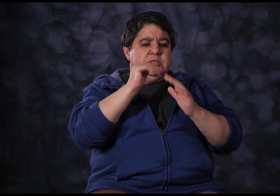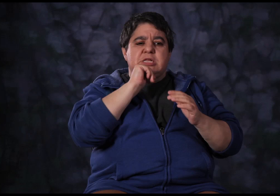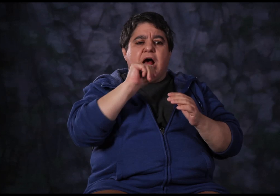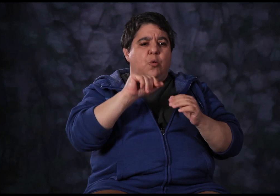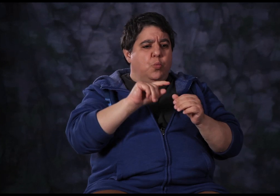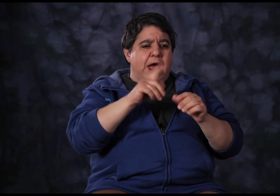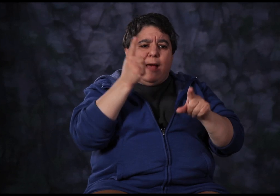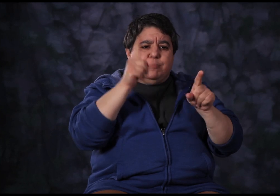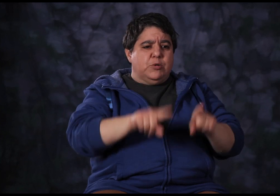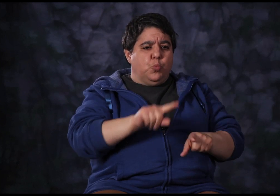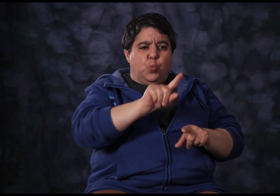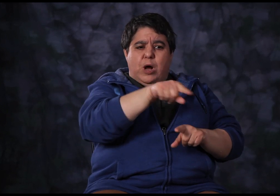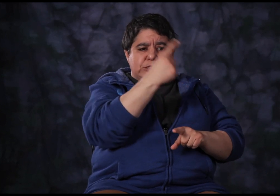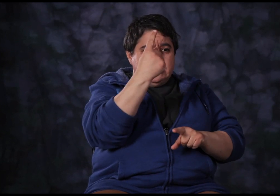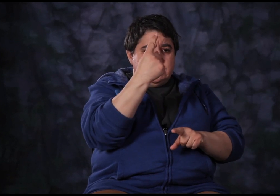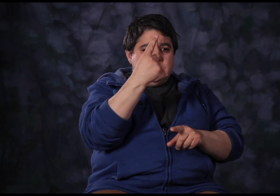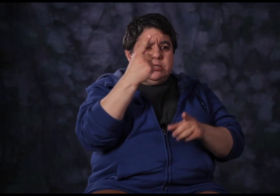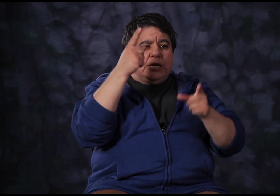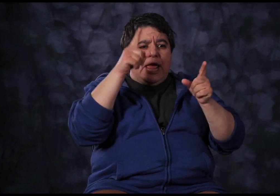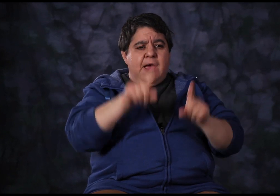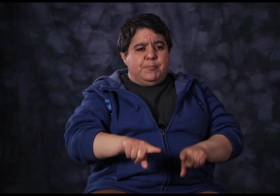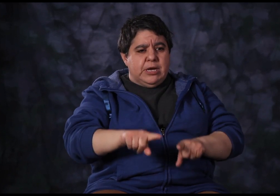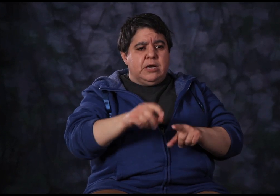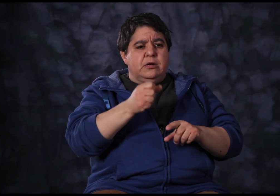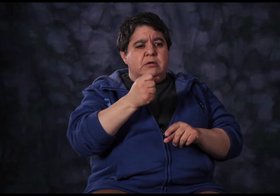And this was not a one-time occurrence.